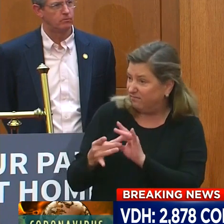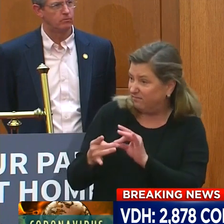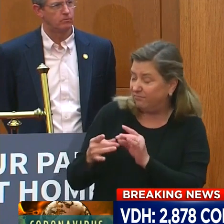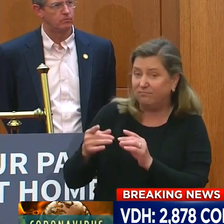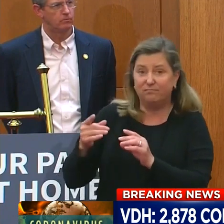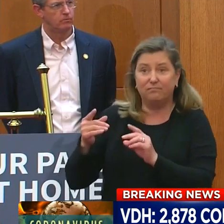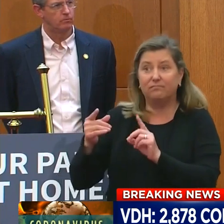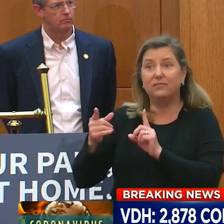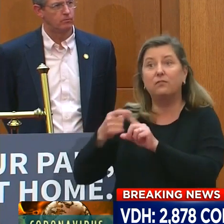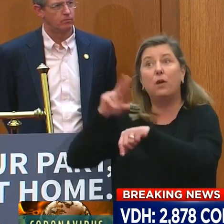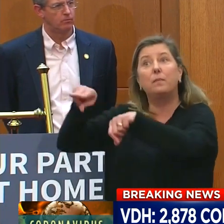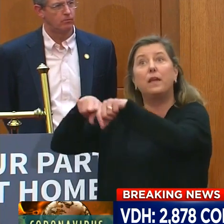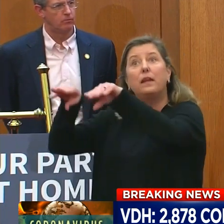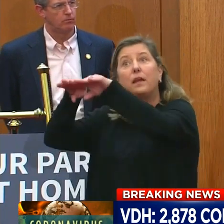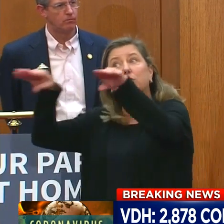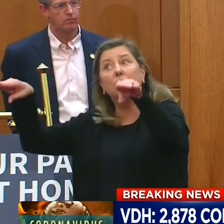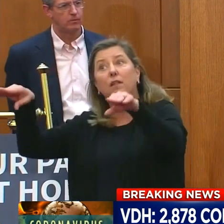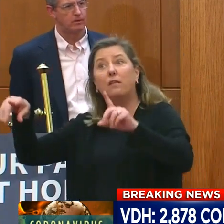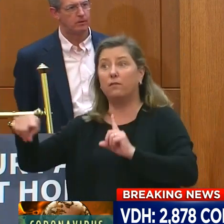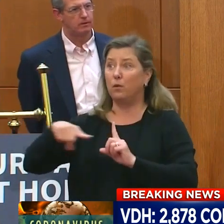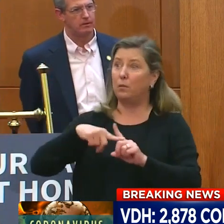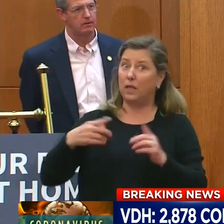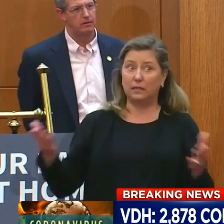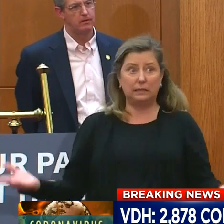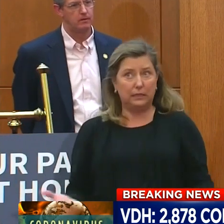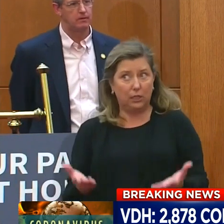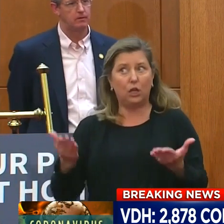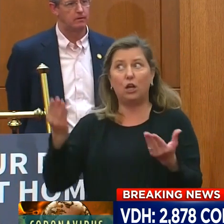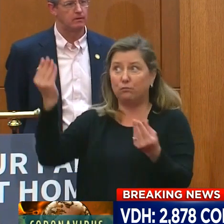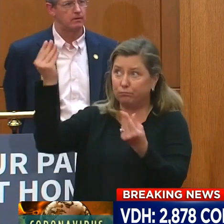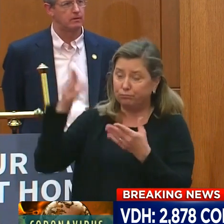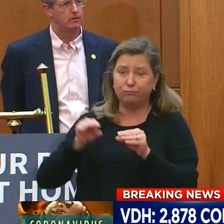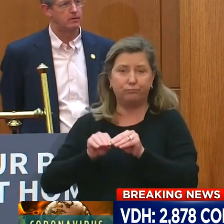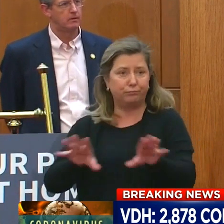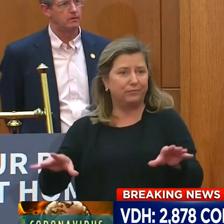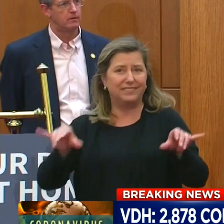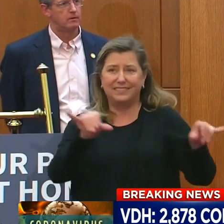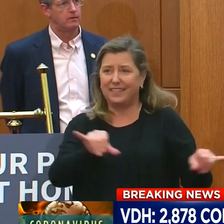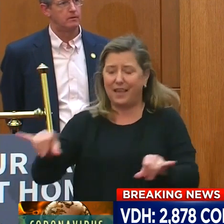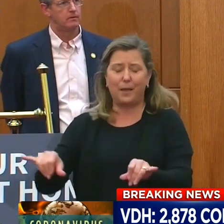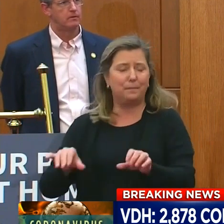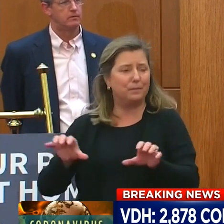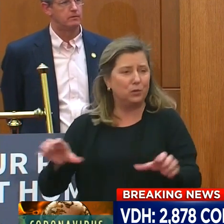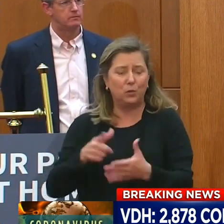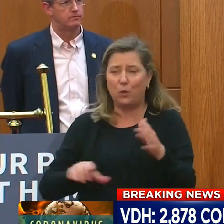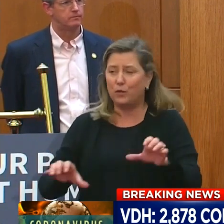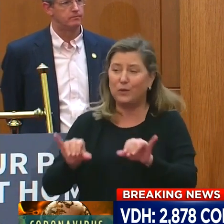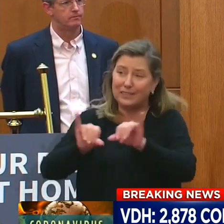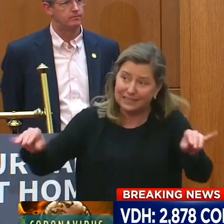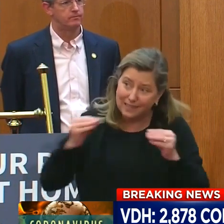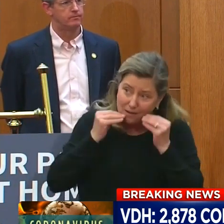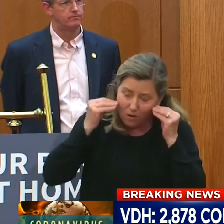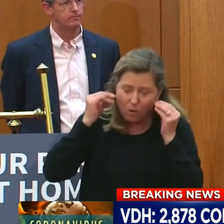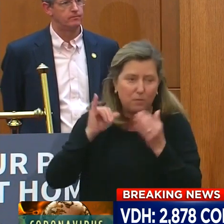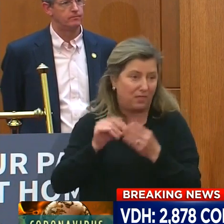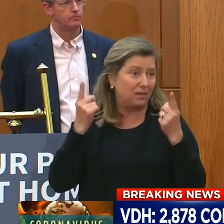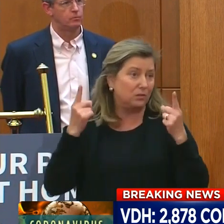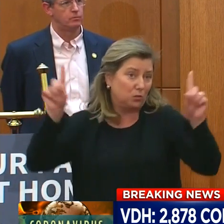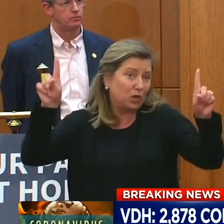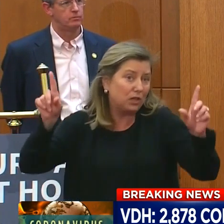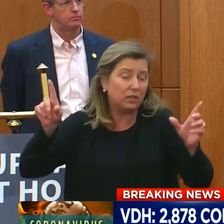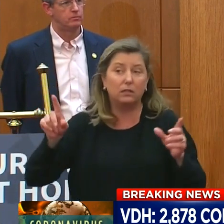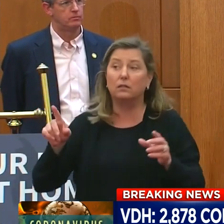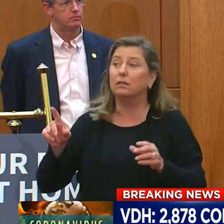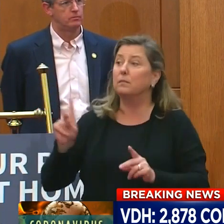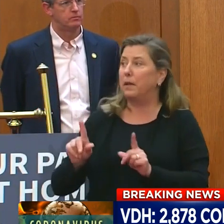from the national level and also from us, continue to do what you're doing. The stay at home is working. The